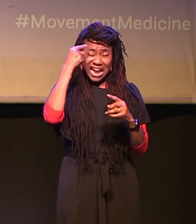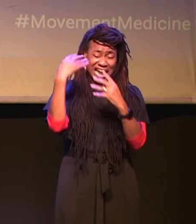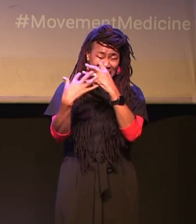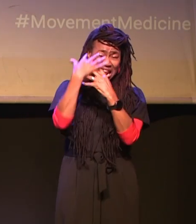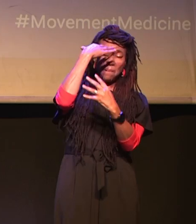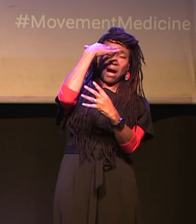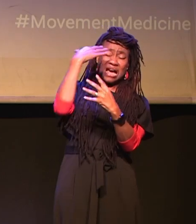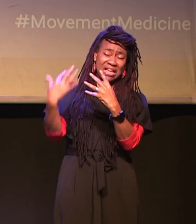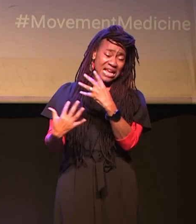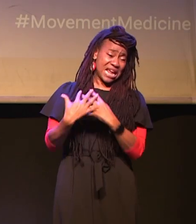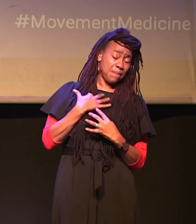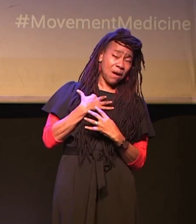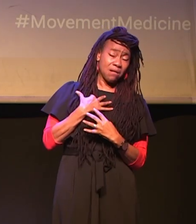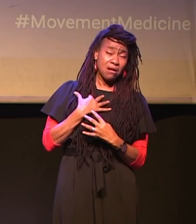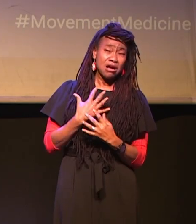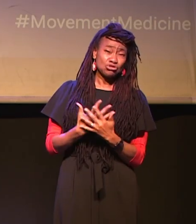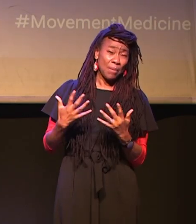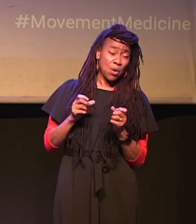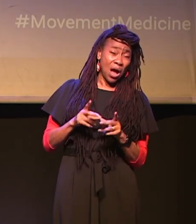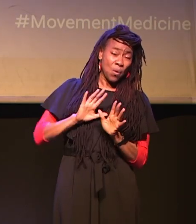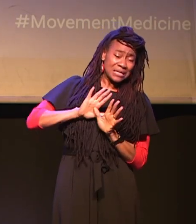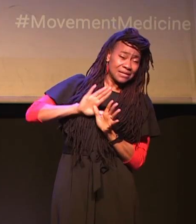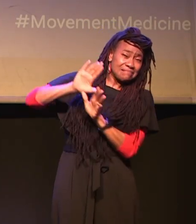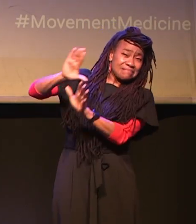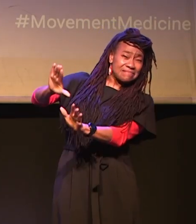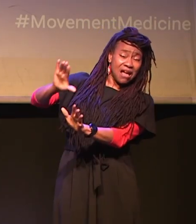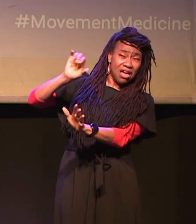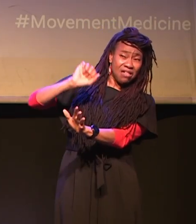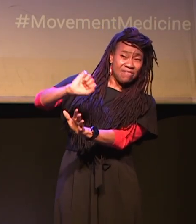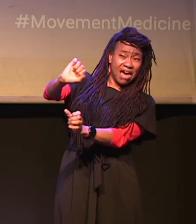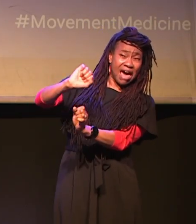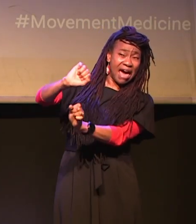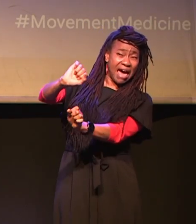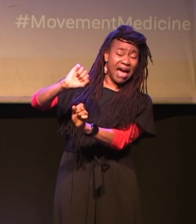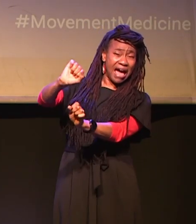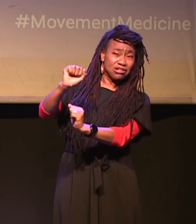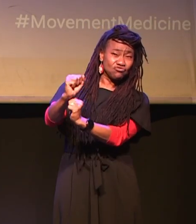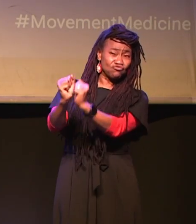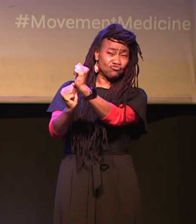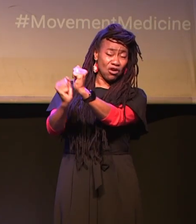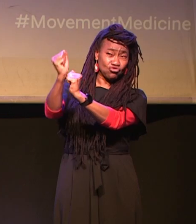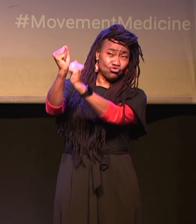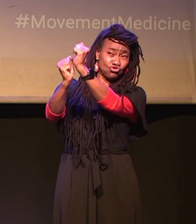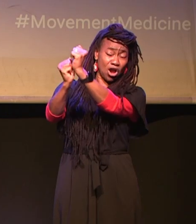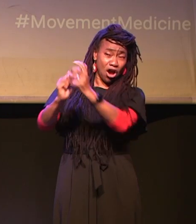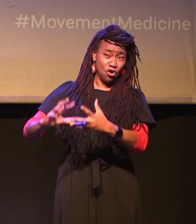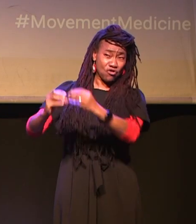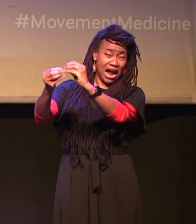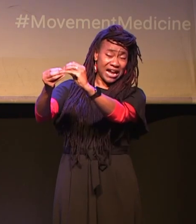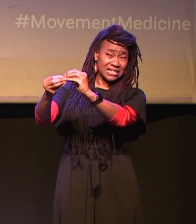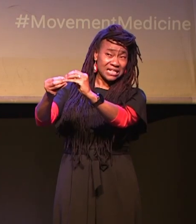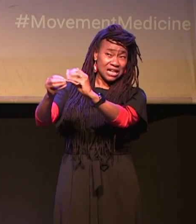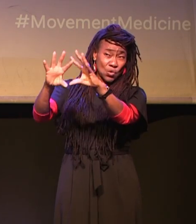they've captured us in so many different ways, and we are living out that particular programmed or programmatic way